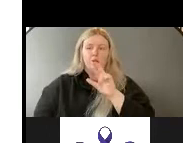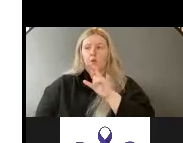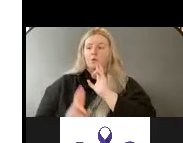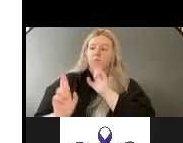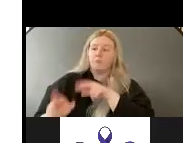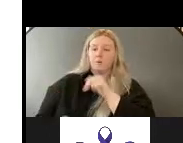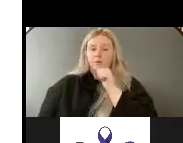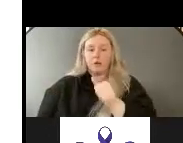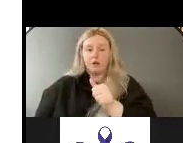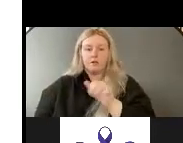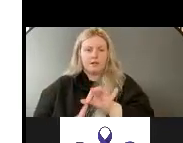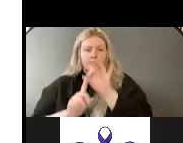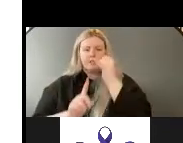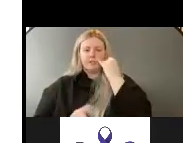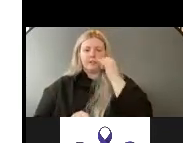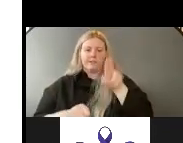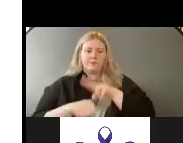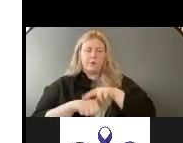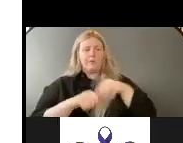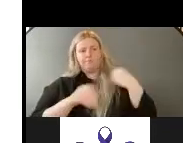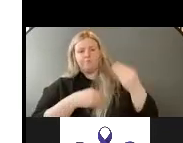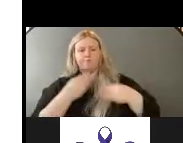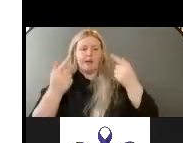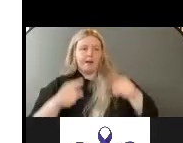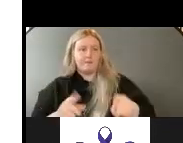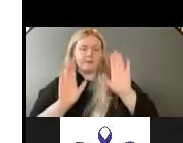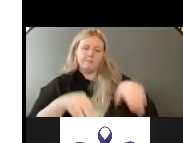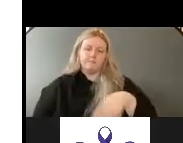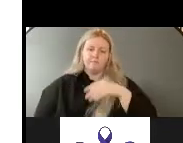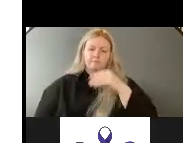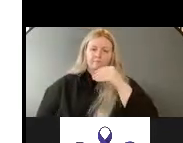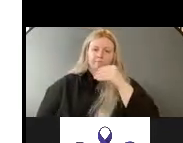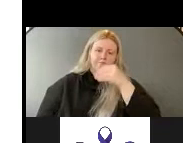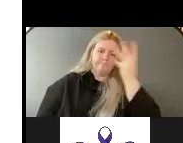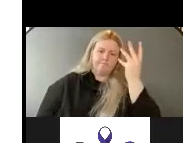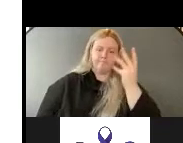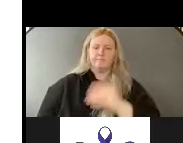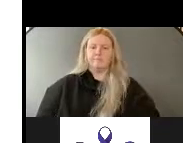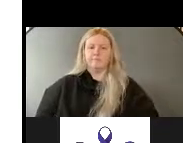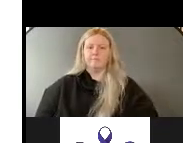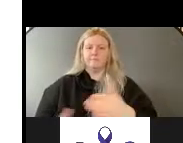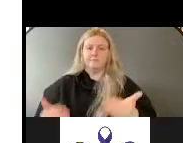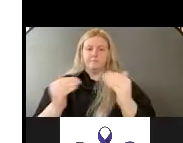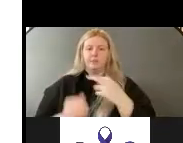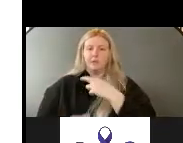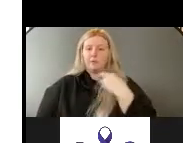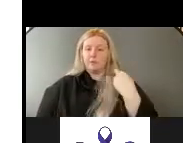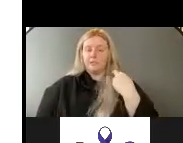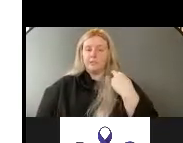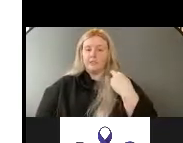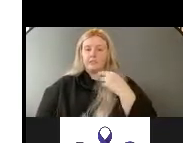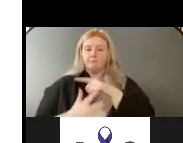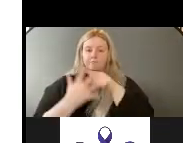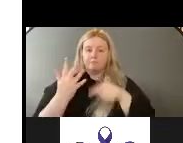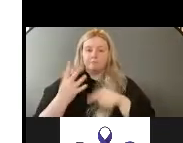it's normalized in the family or it's just been happening for a long time. Risk factors include depression, a history